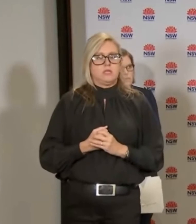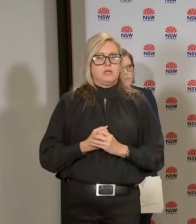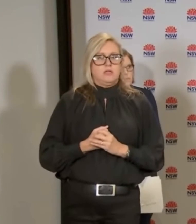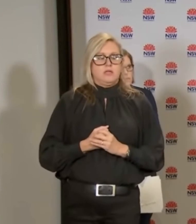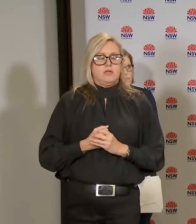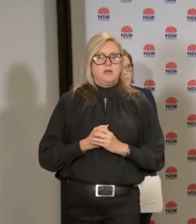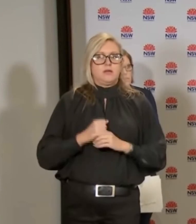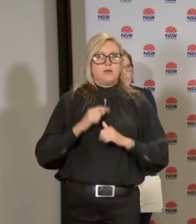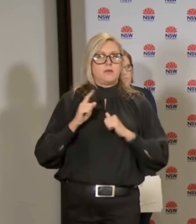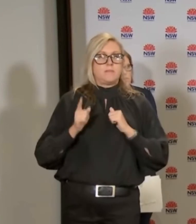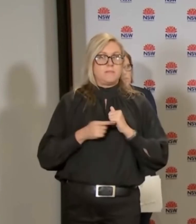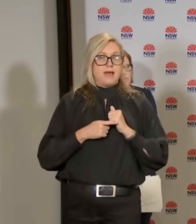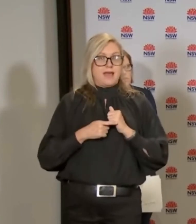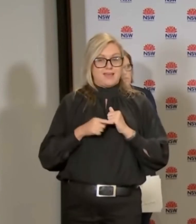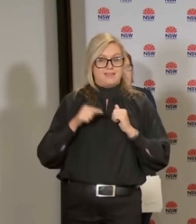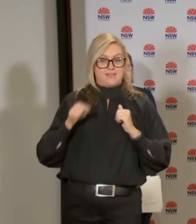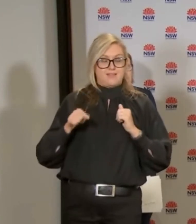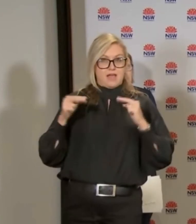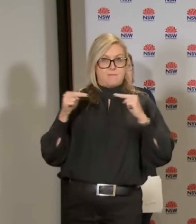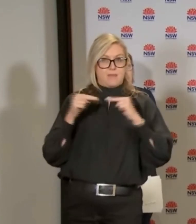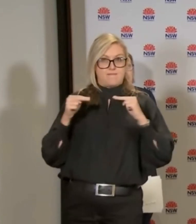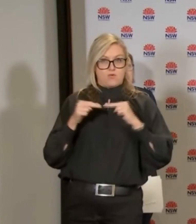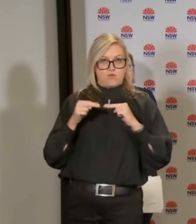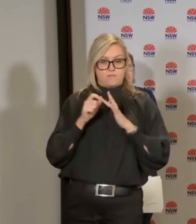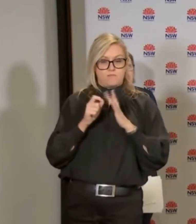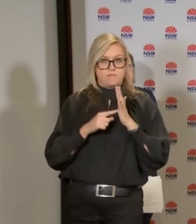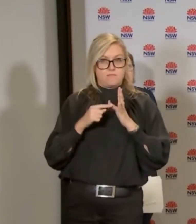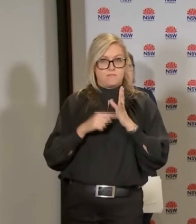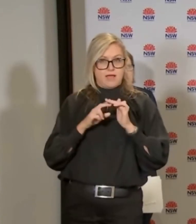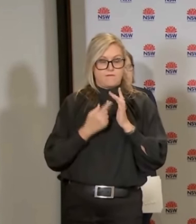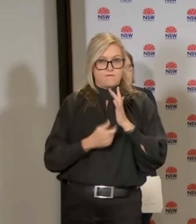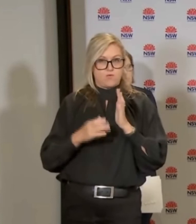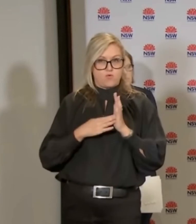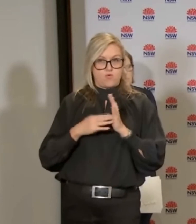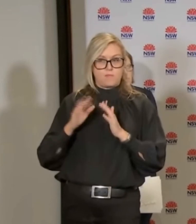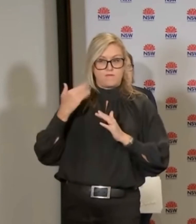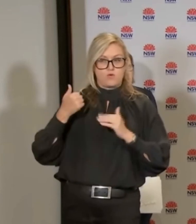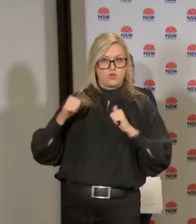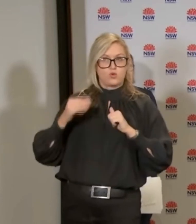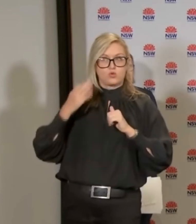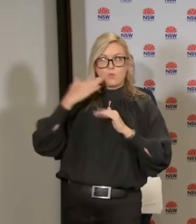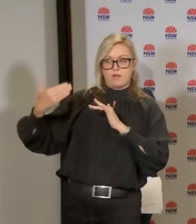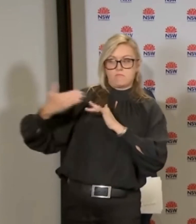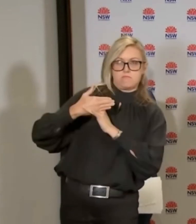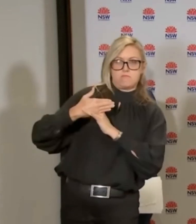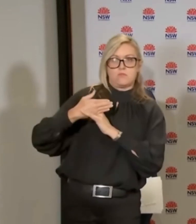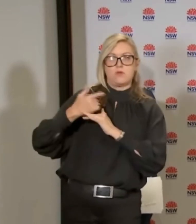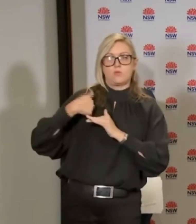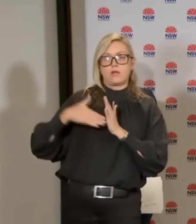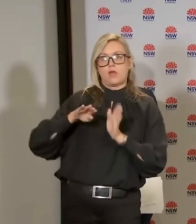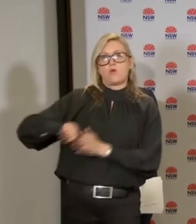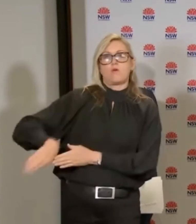the platform that was being used at that time when the attack took place has now changed. So I'm confident that whatever